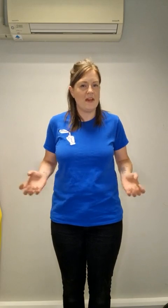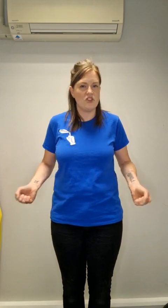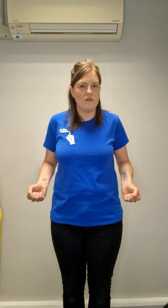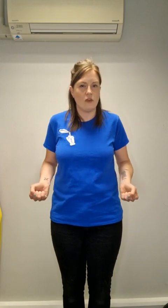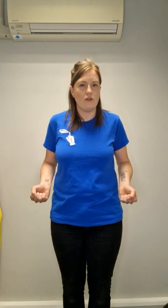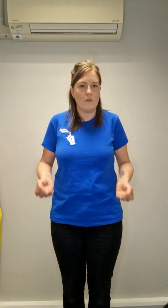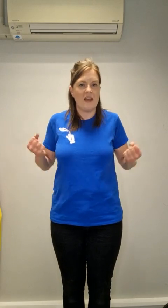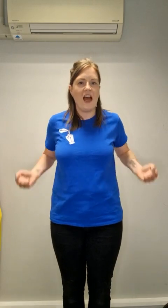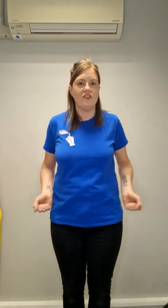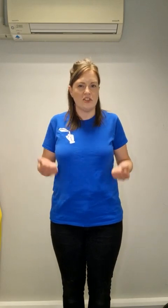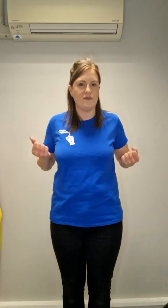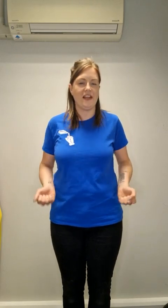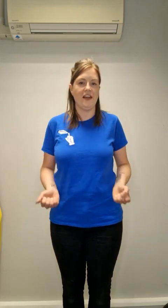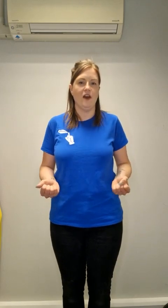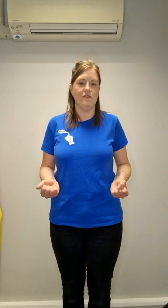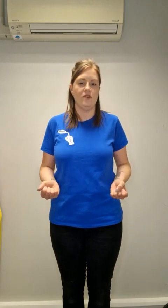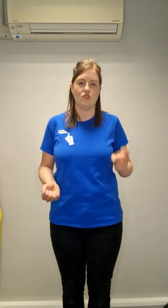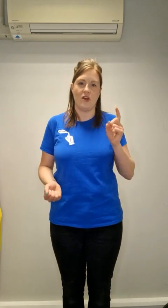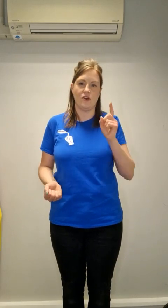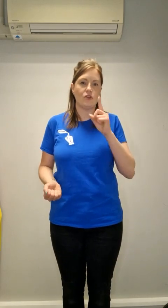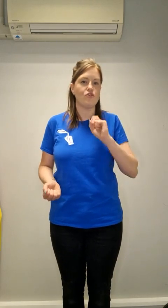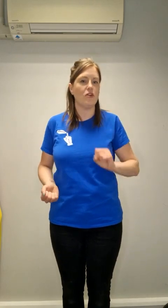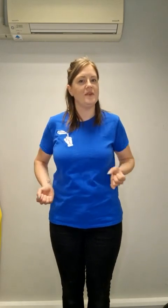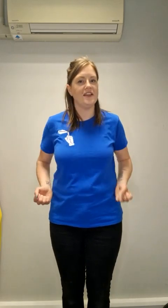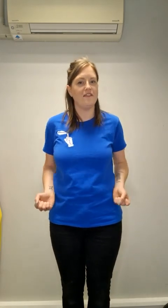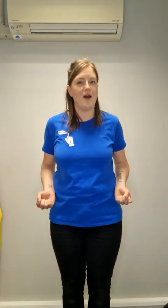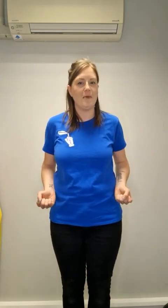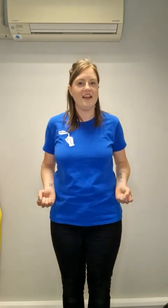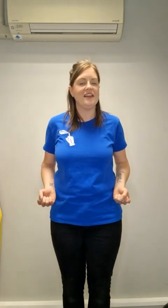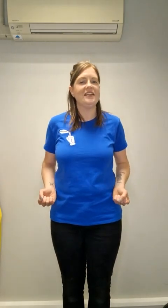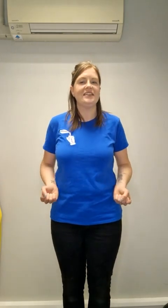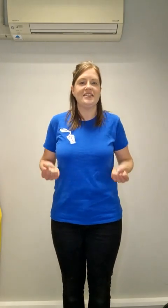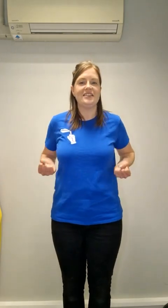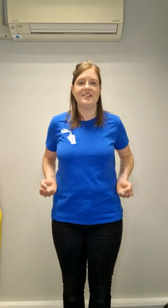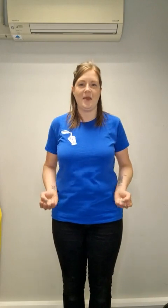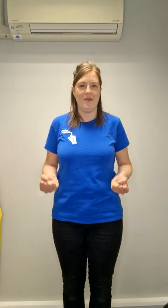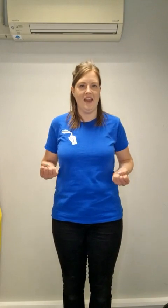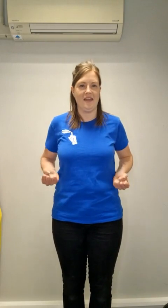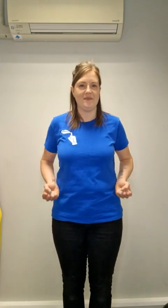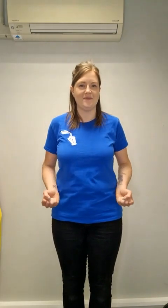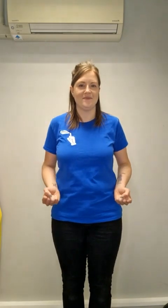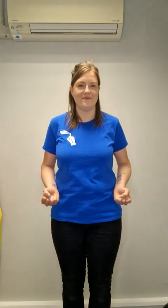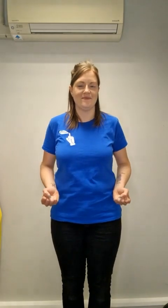Imagine you've got the rope in your hand, you're just flicking it over you and trying not to trip yourself up. Skipping.